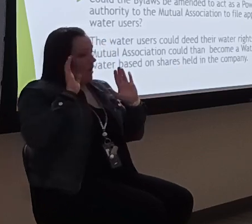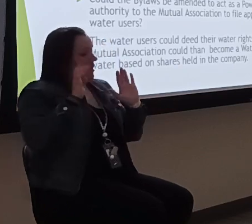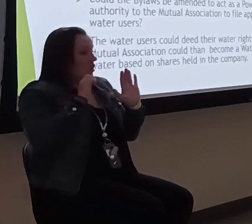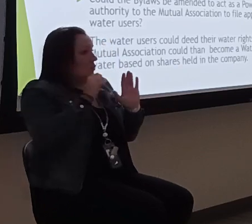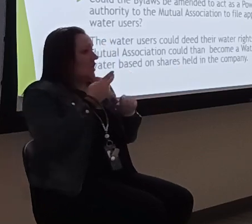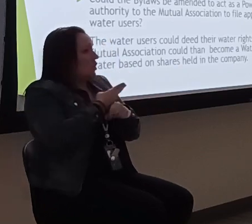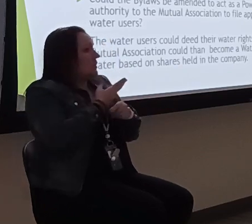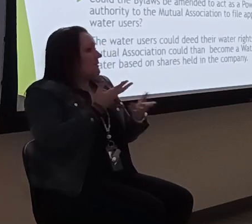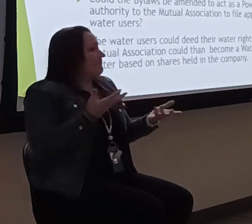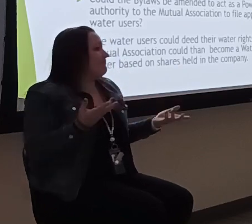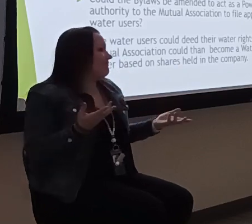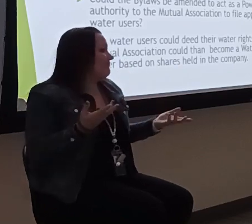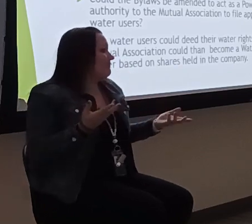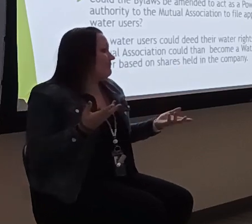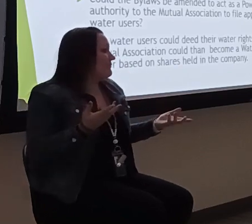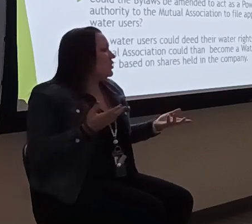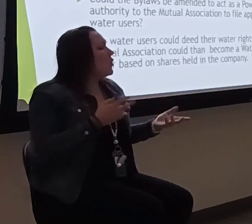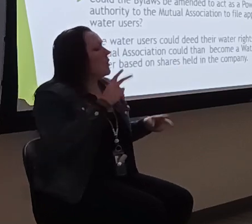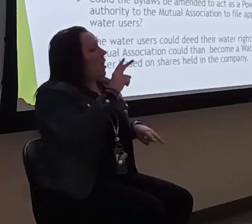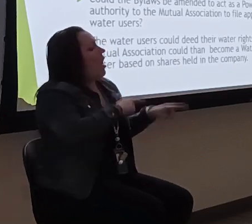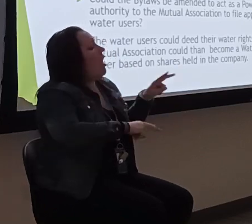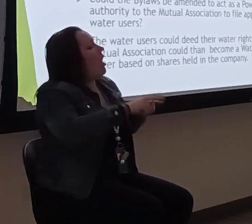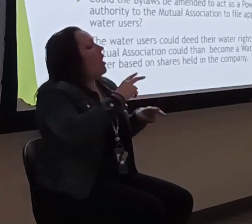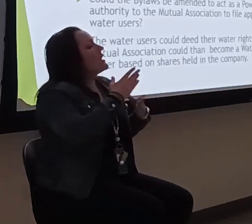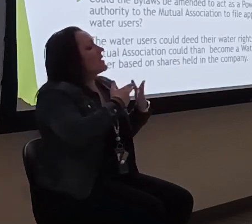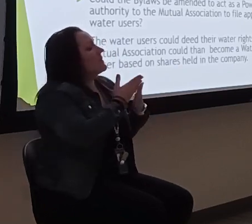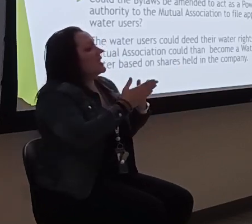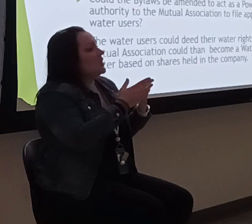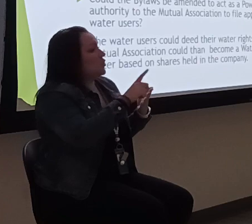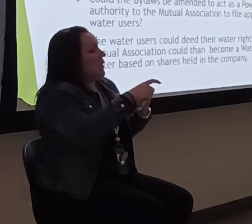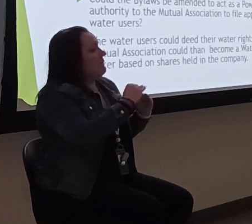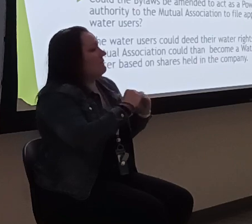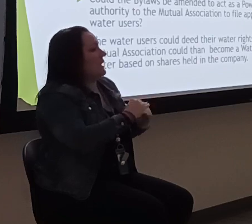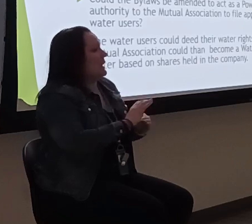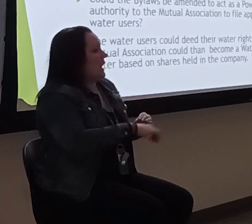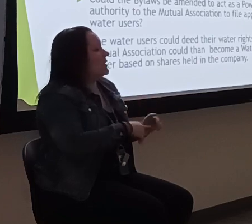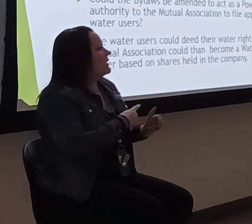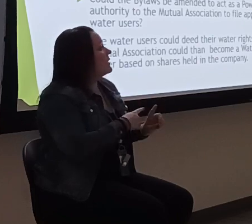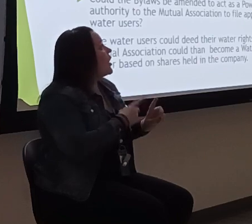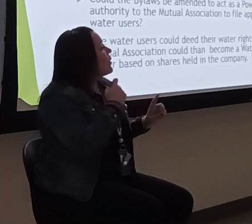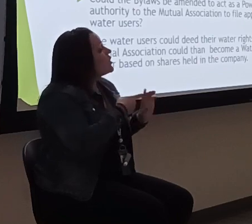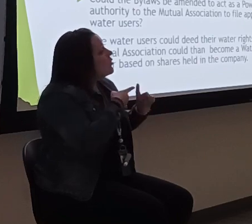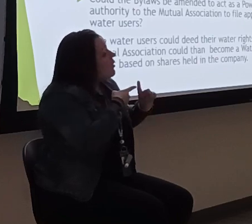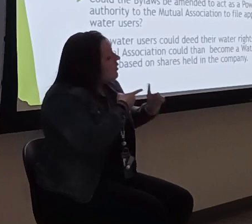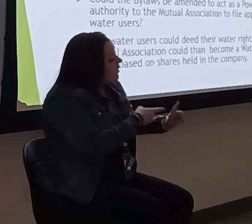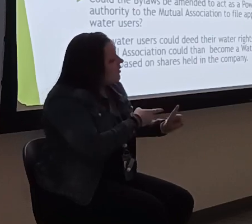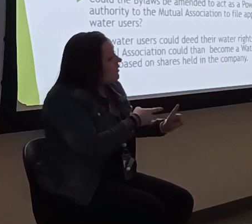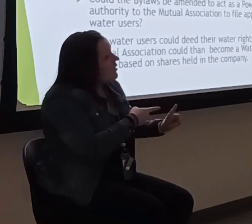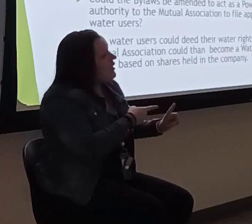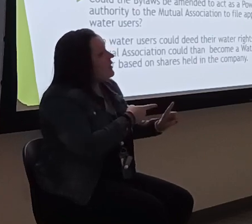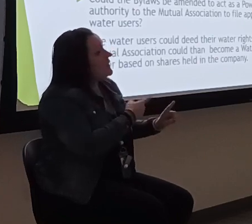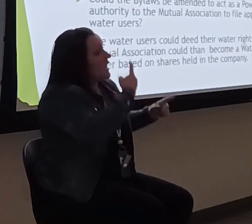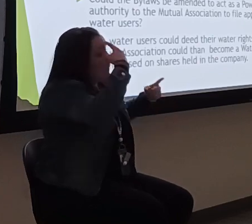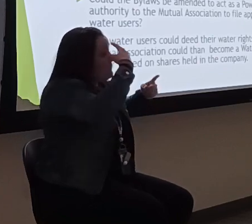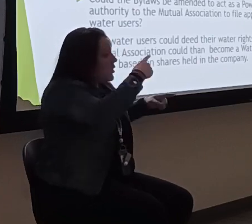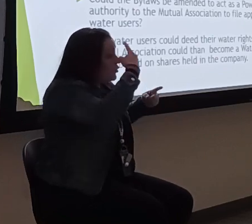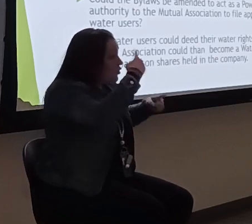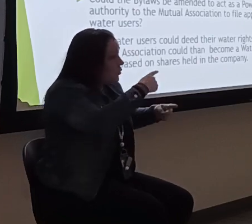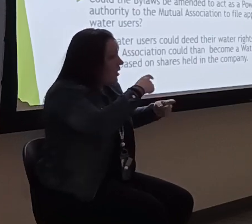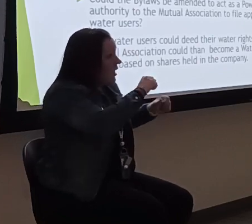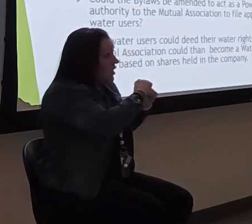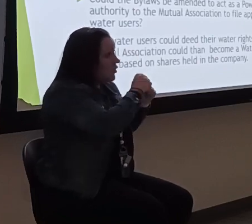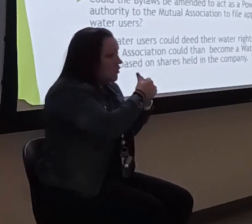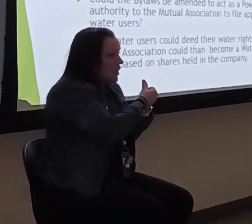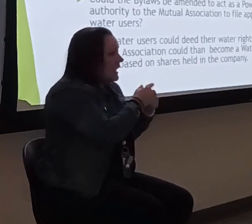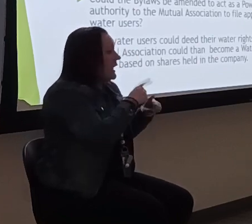non-use. And we'll look at some of the things that you can do to correct that. But I wanted to point out that the mutual association is unable to protect